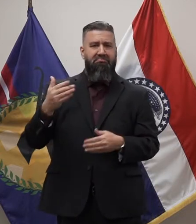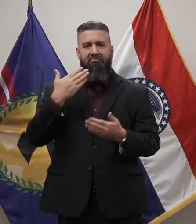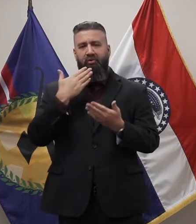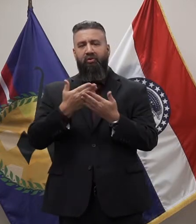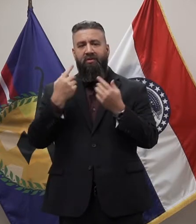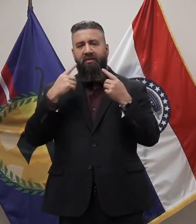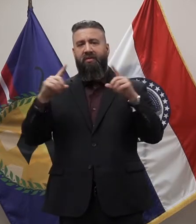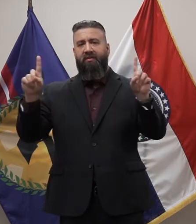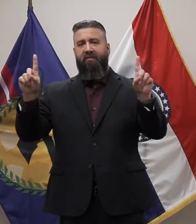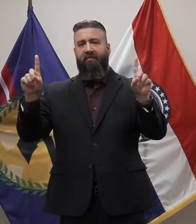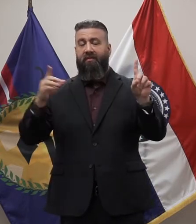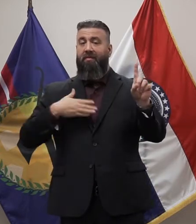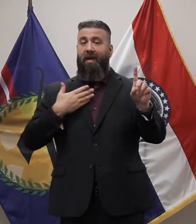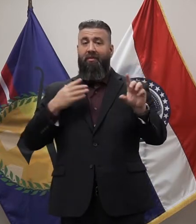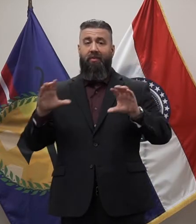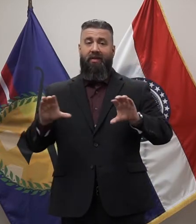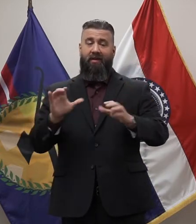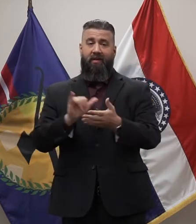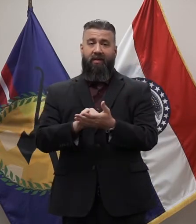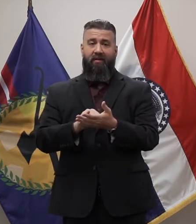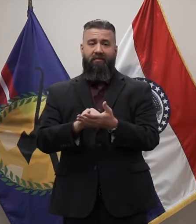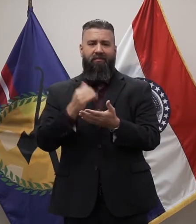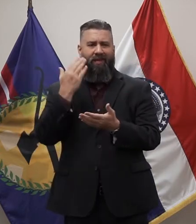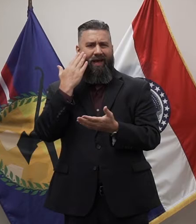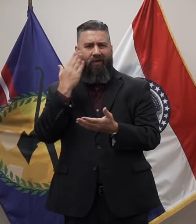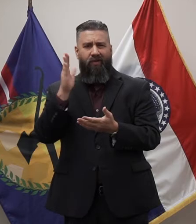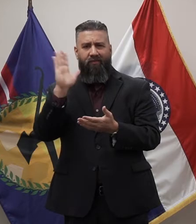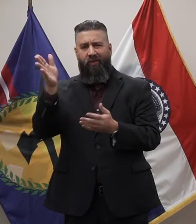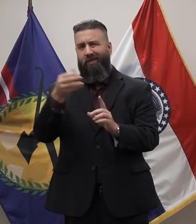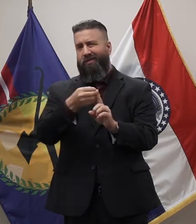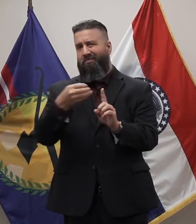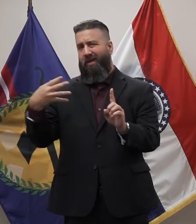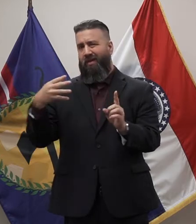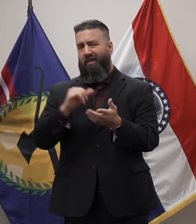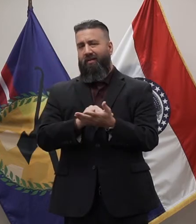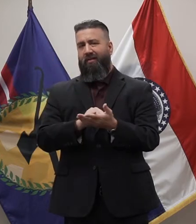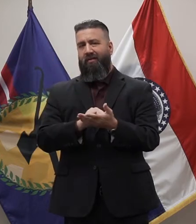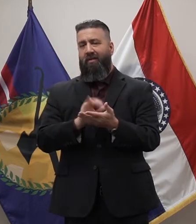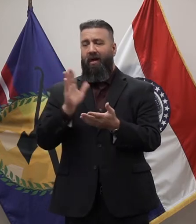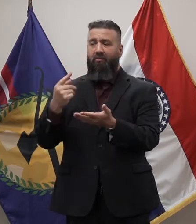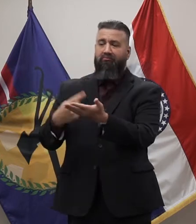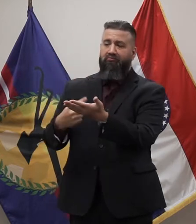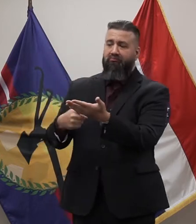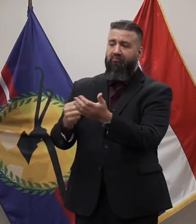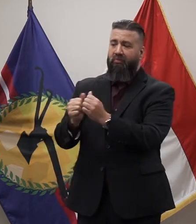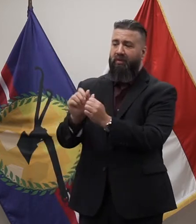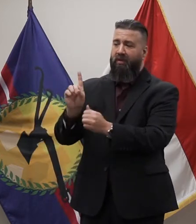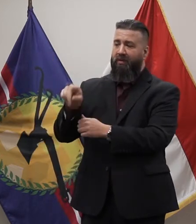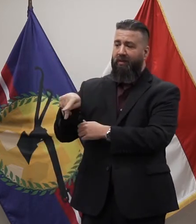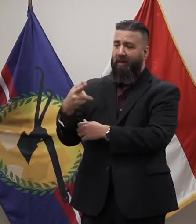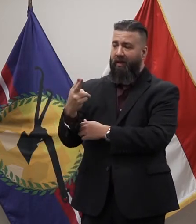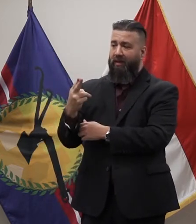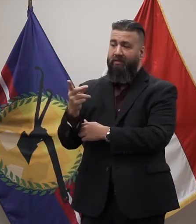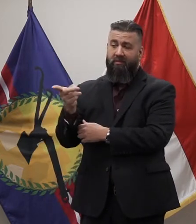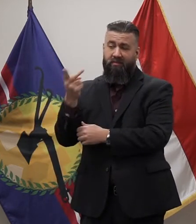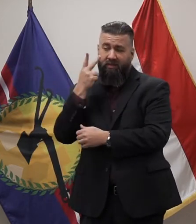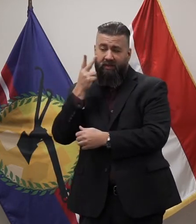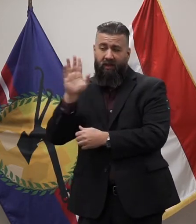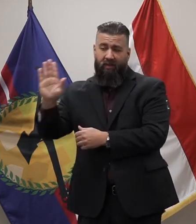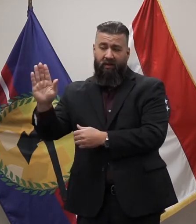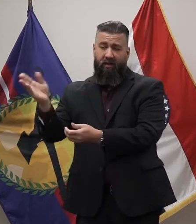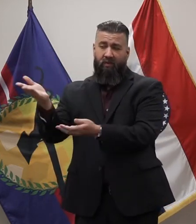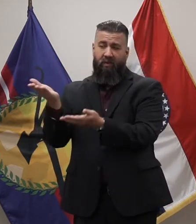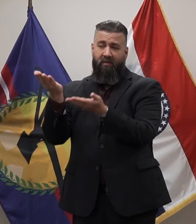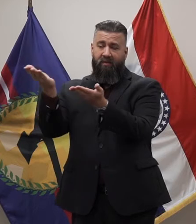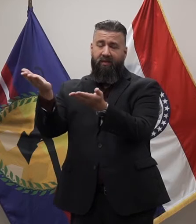it. I'm glad we did it. I don't know that it will be expanded. We'll talk to our health department and get a recommendation from them, and we'll